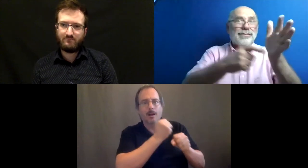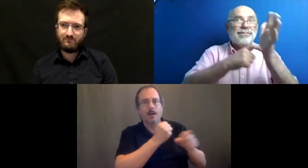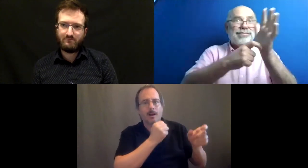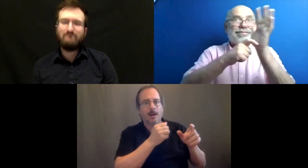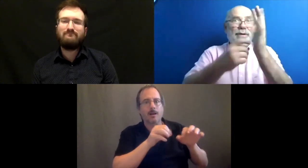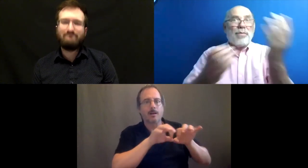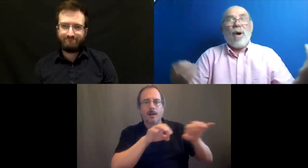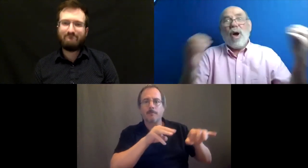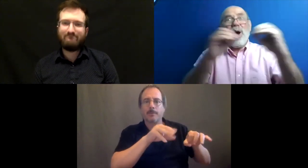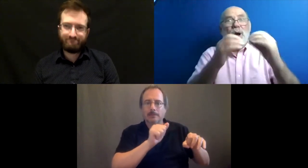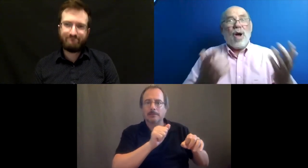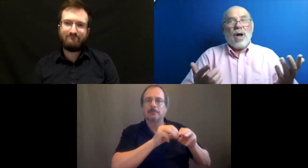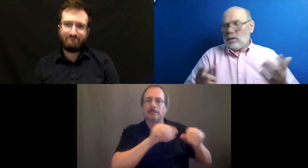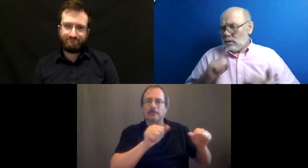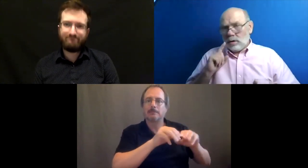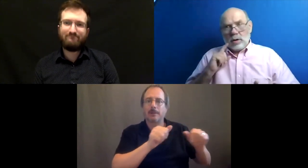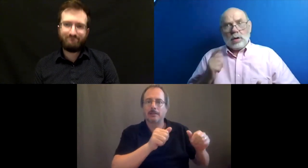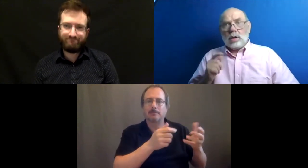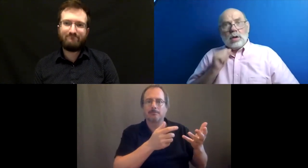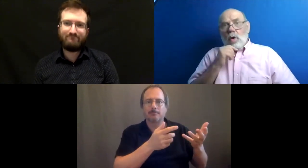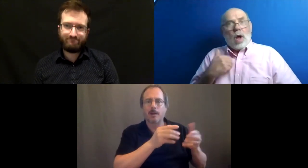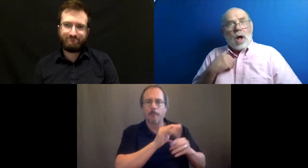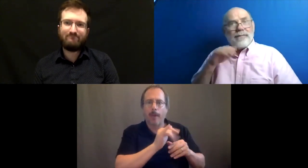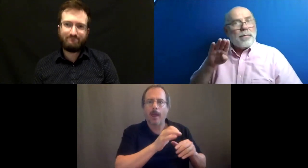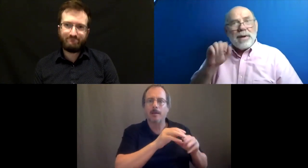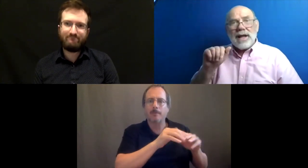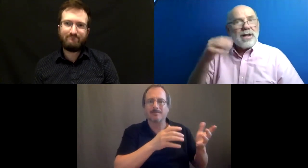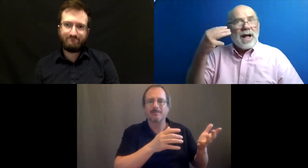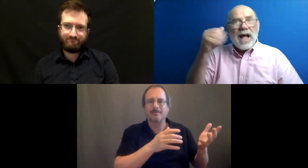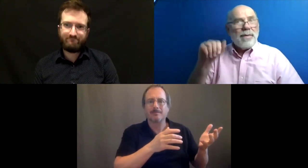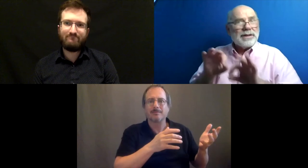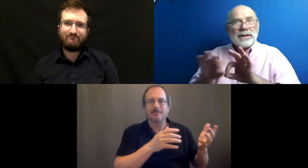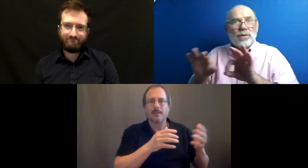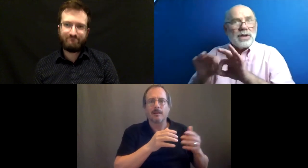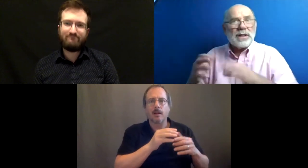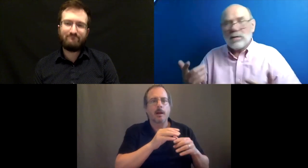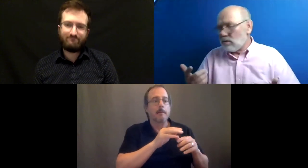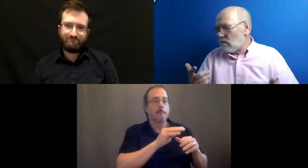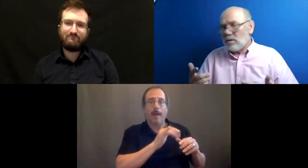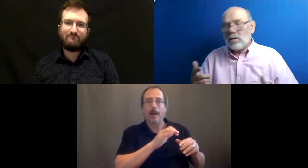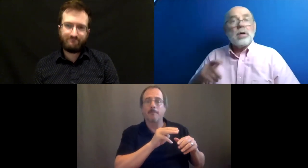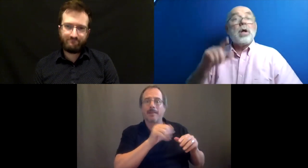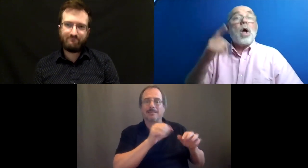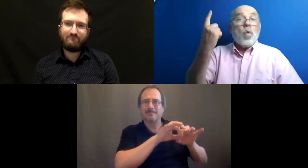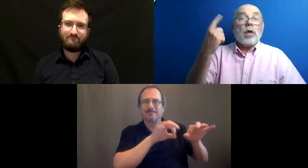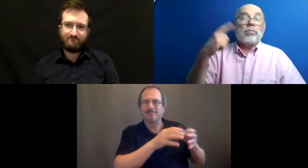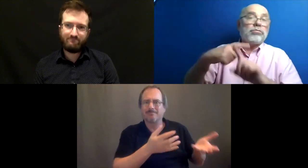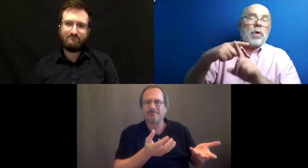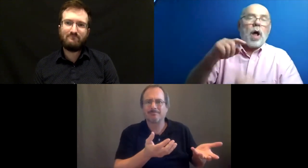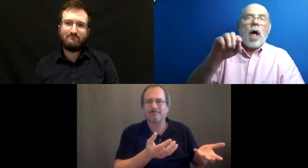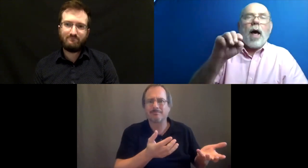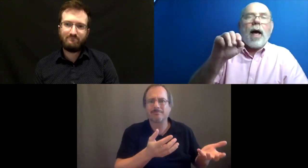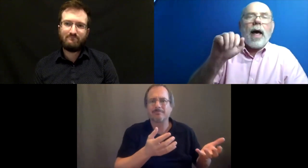of employment opportunities call for a bachelor or a master's degree.